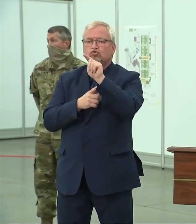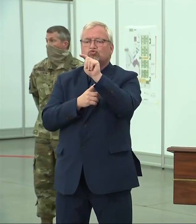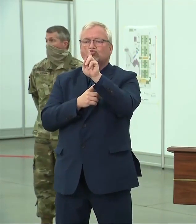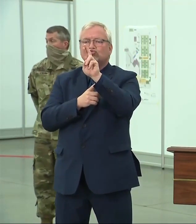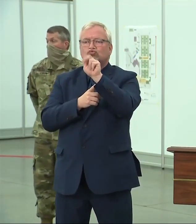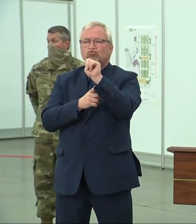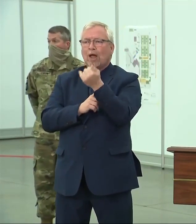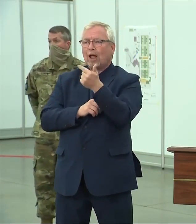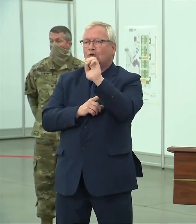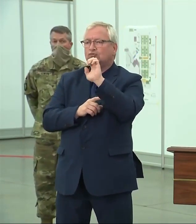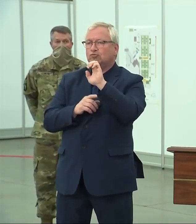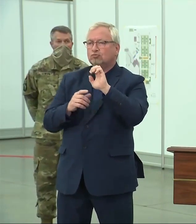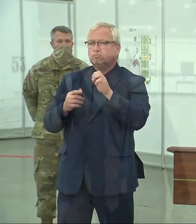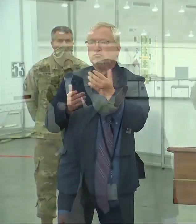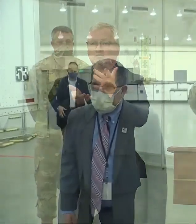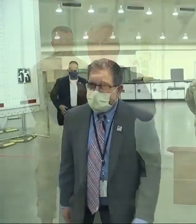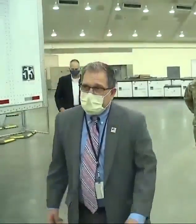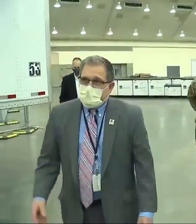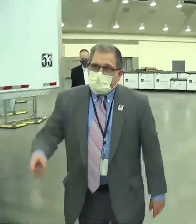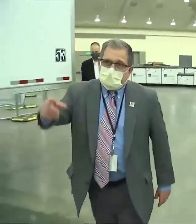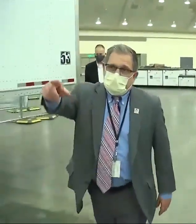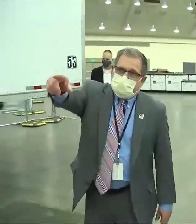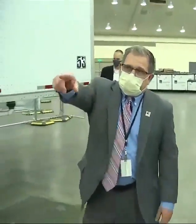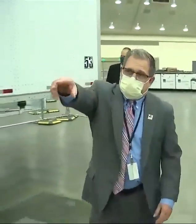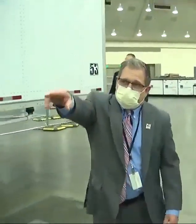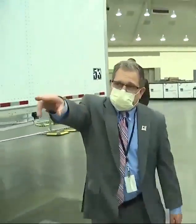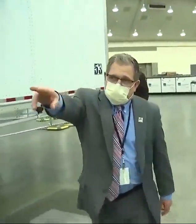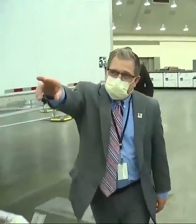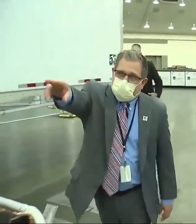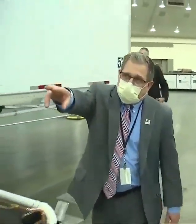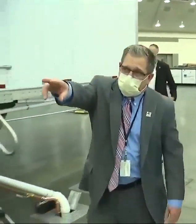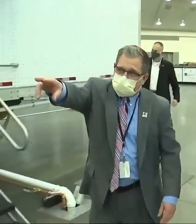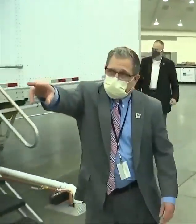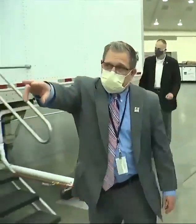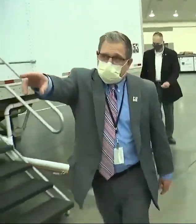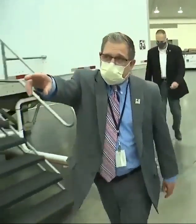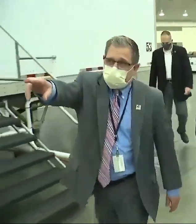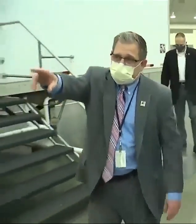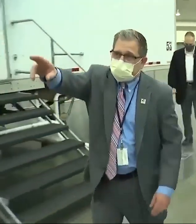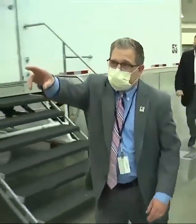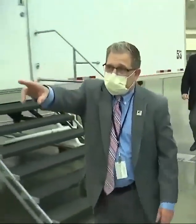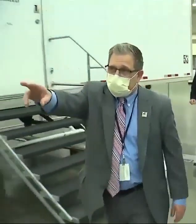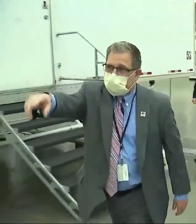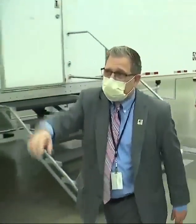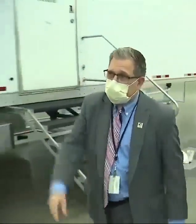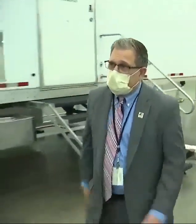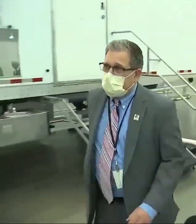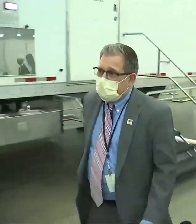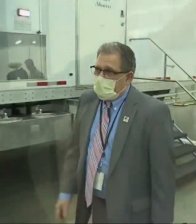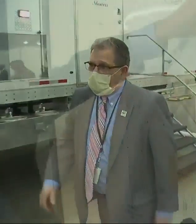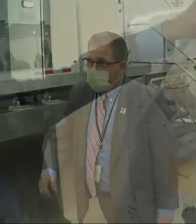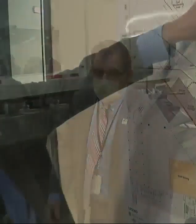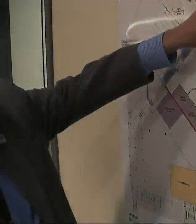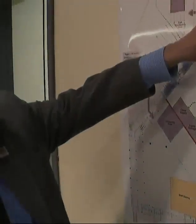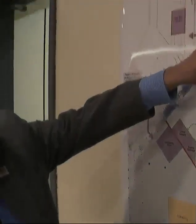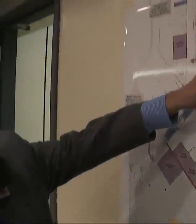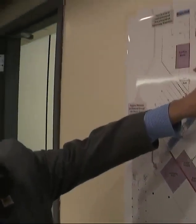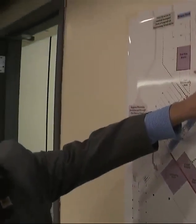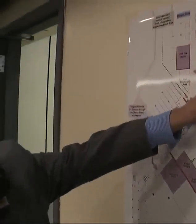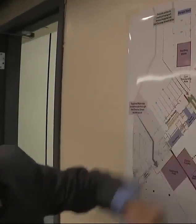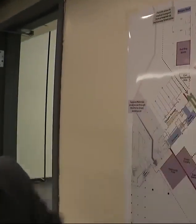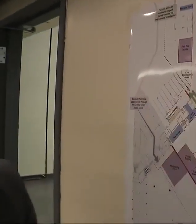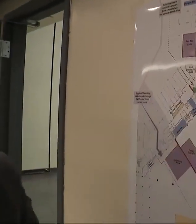to overburdened nursing homes. For all of the state's efforts, health experts say the expansive social distancing is having